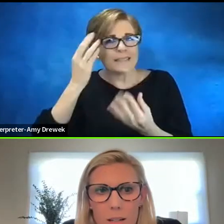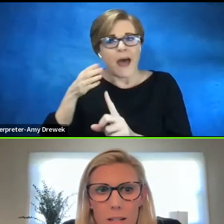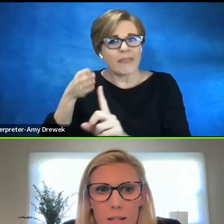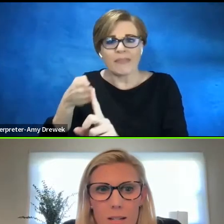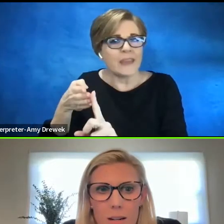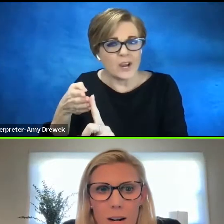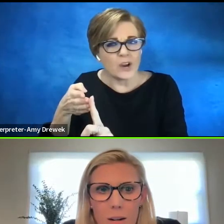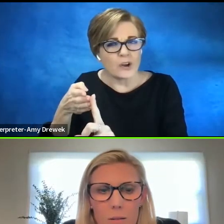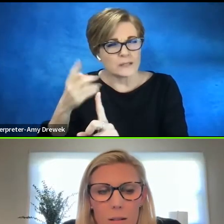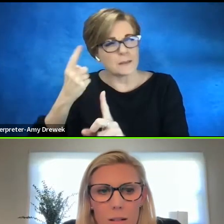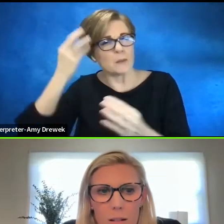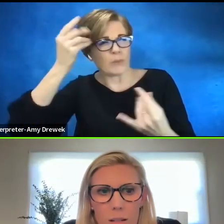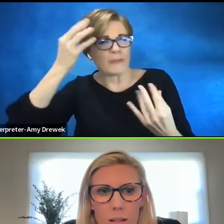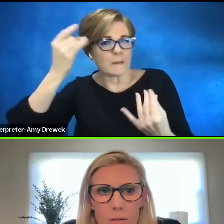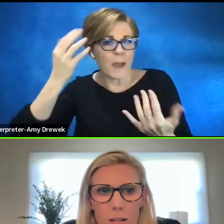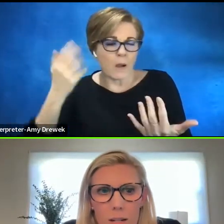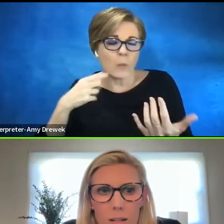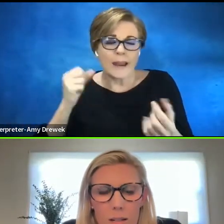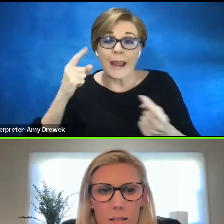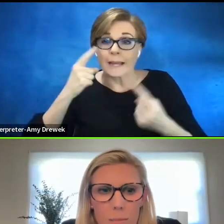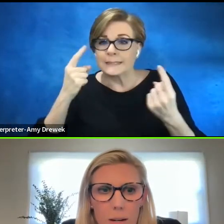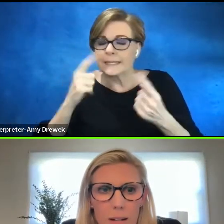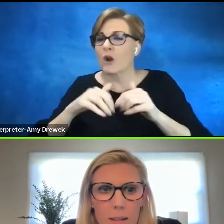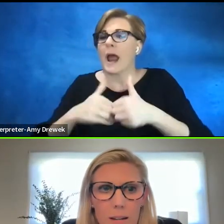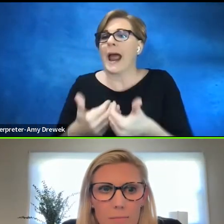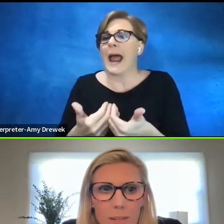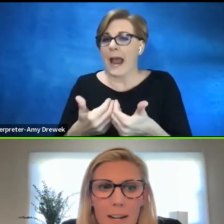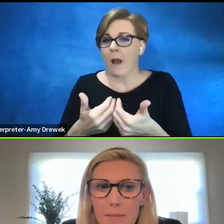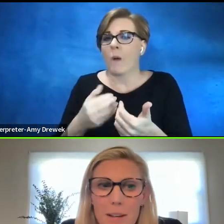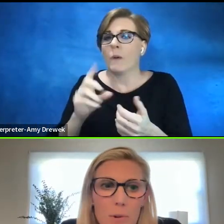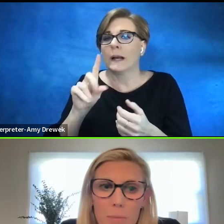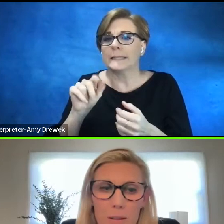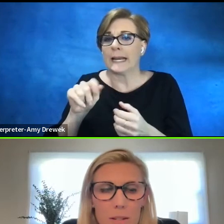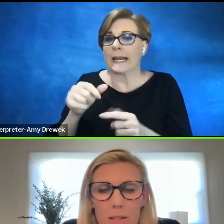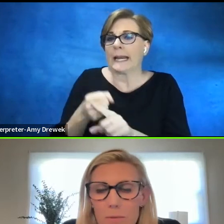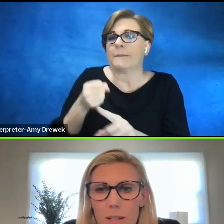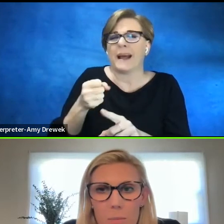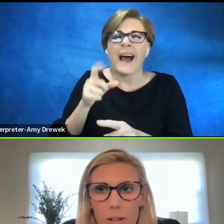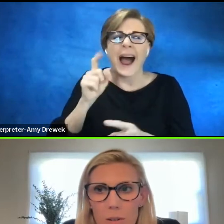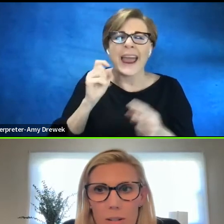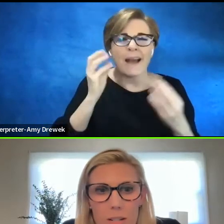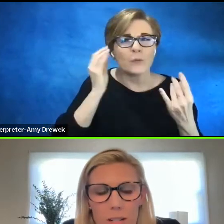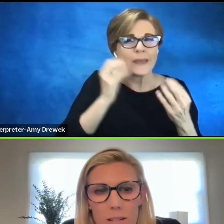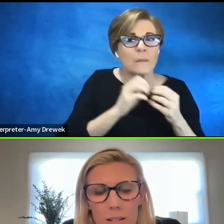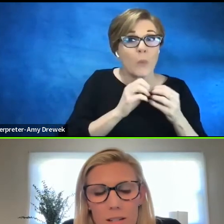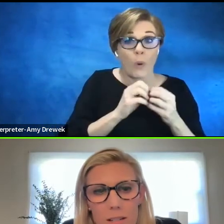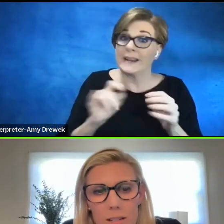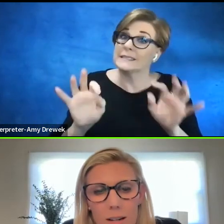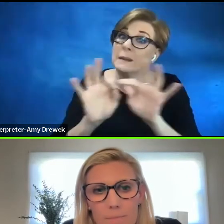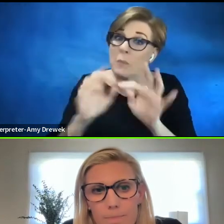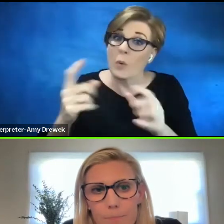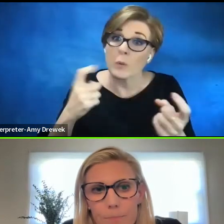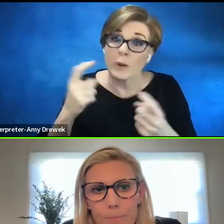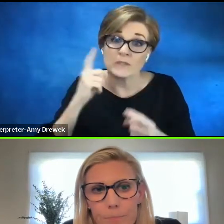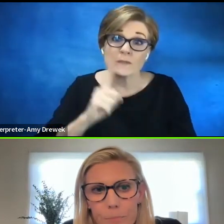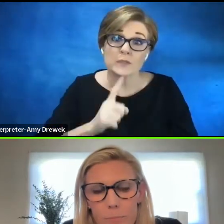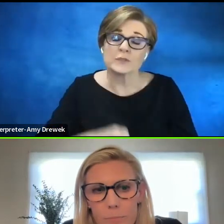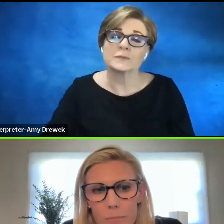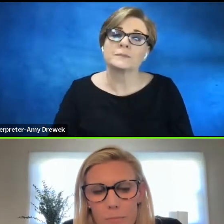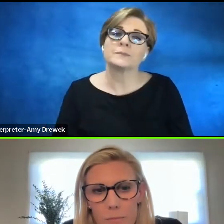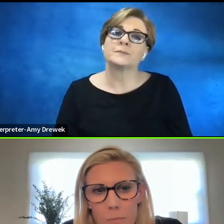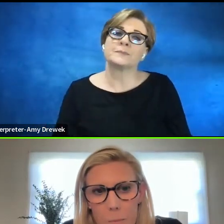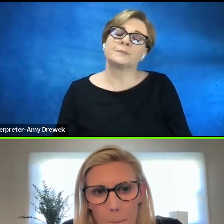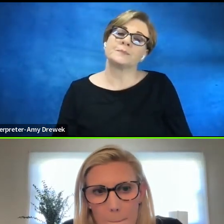could consider how data can impact that. I'd have to think more about it, but it's a really important question. Yeah.